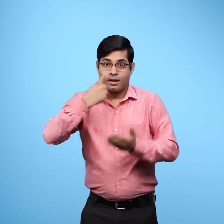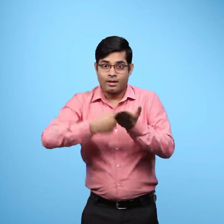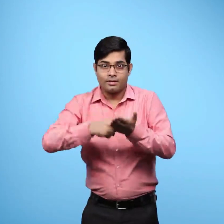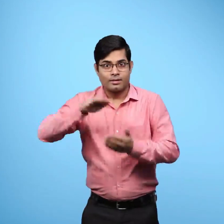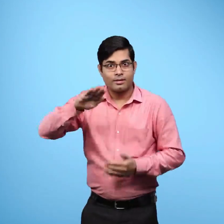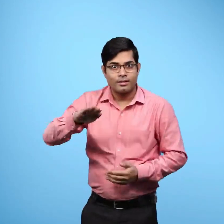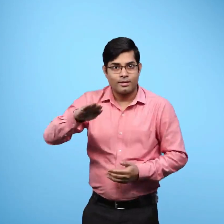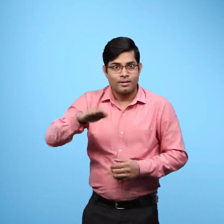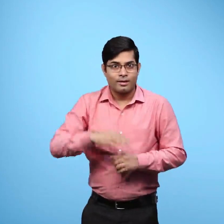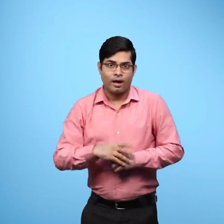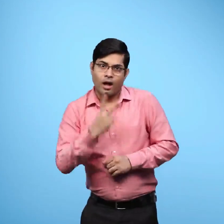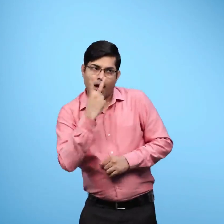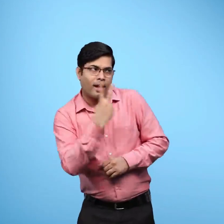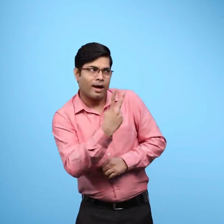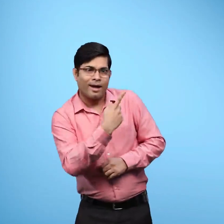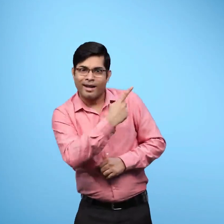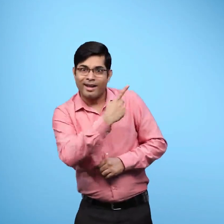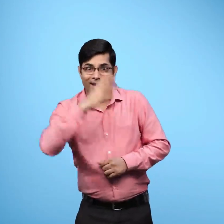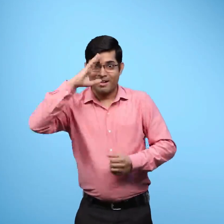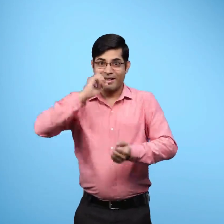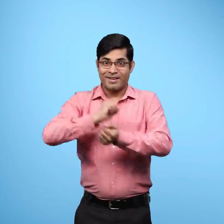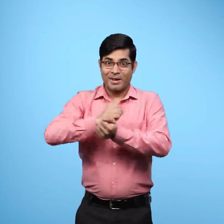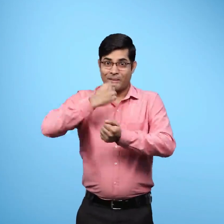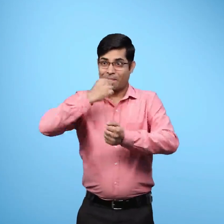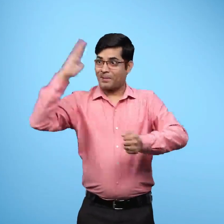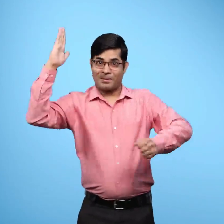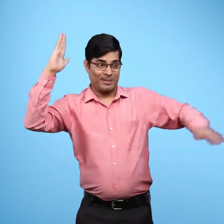Ramya tried to act like a traffic policeman.